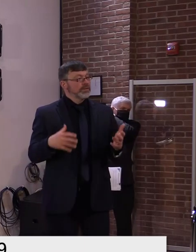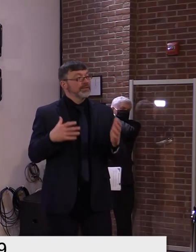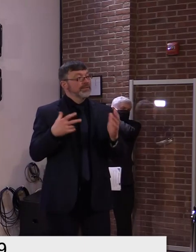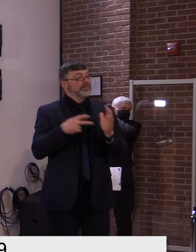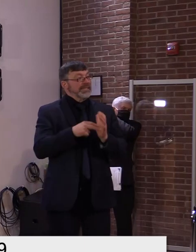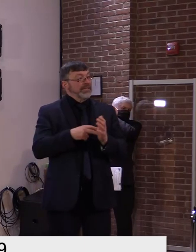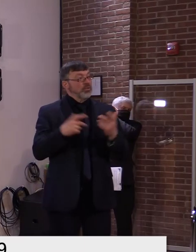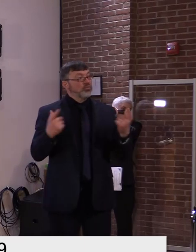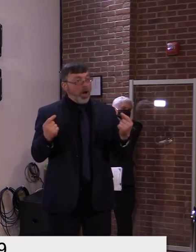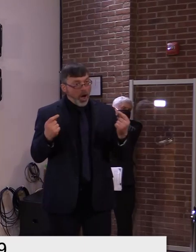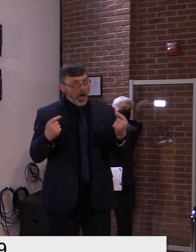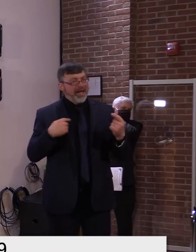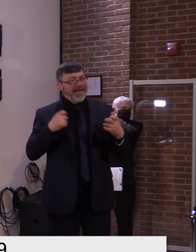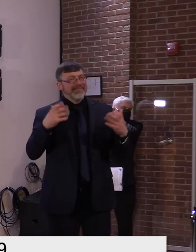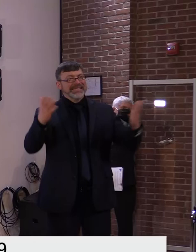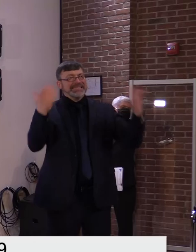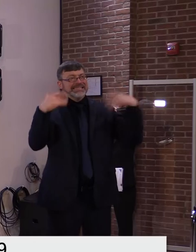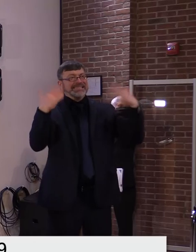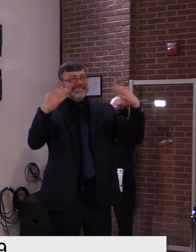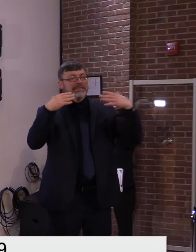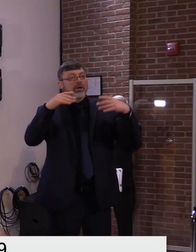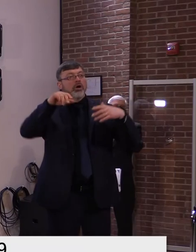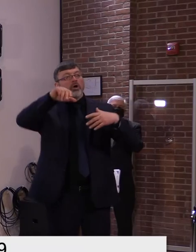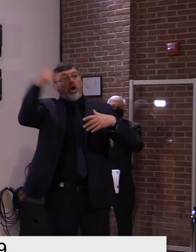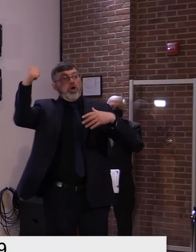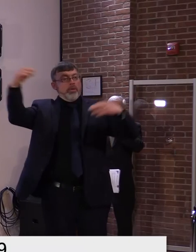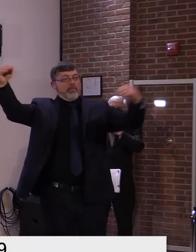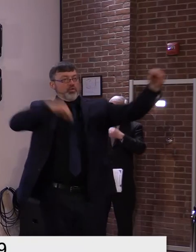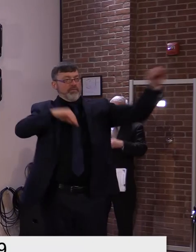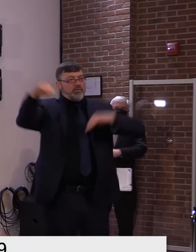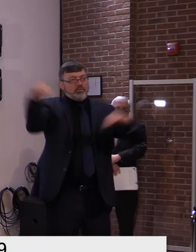bring more people into the workforce.